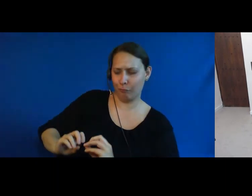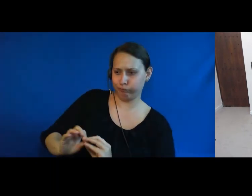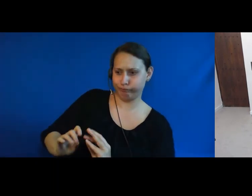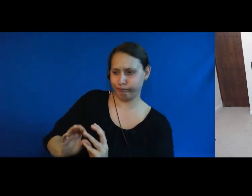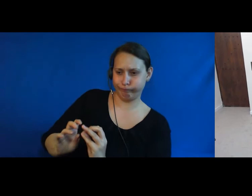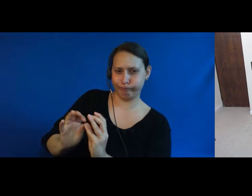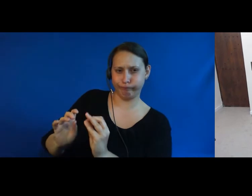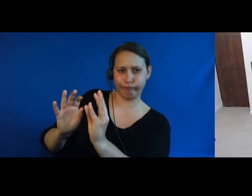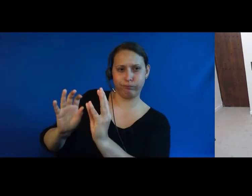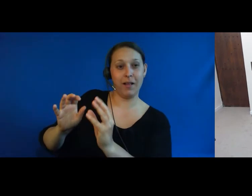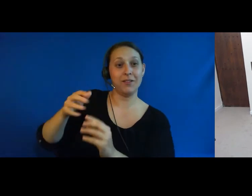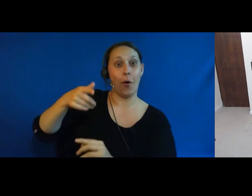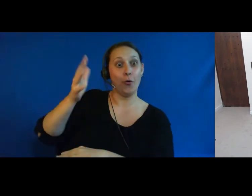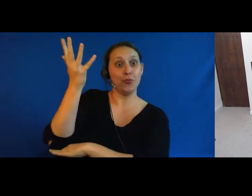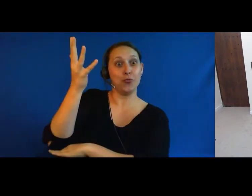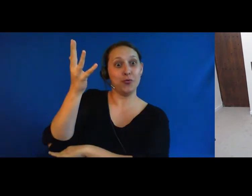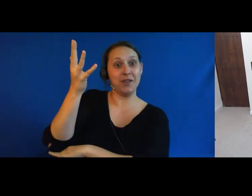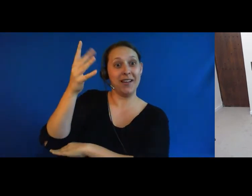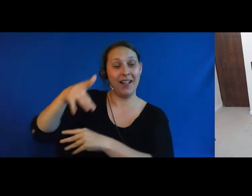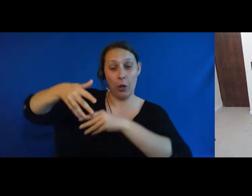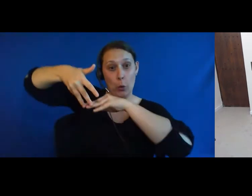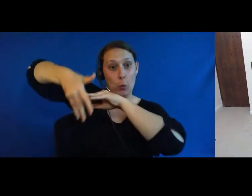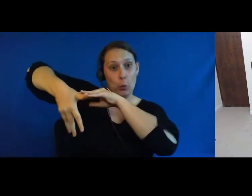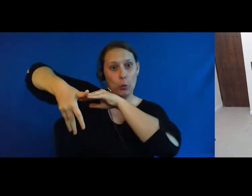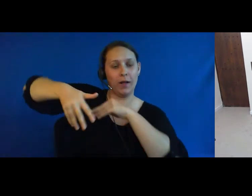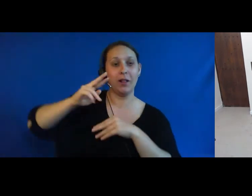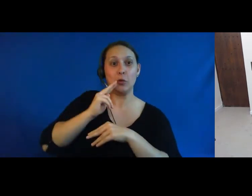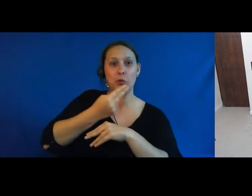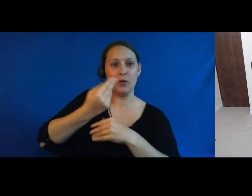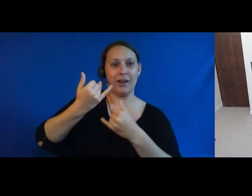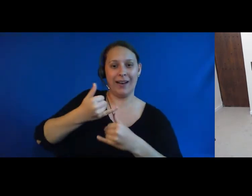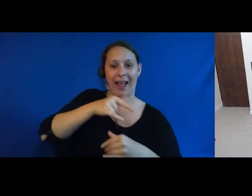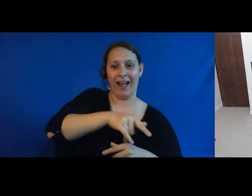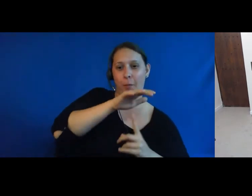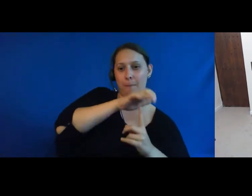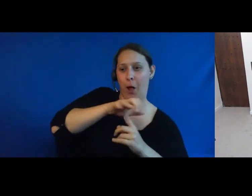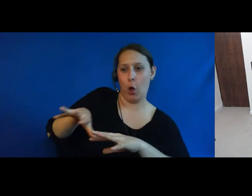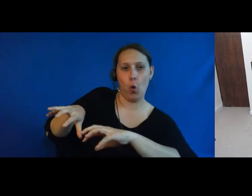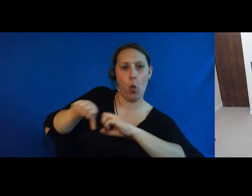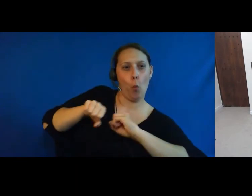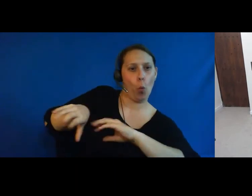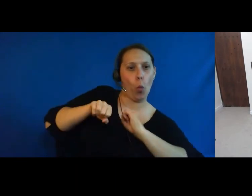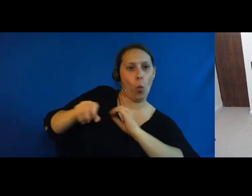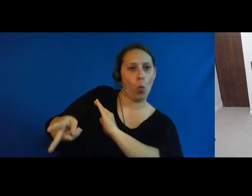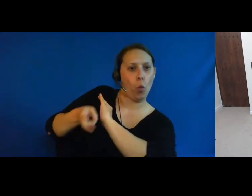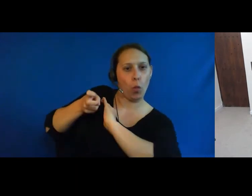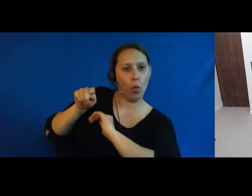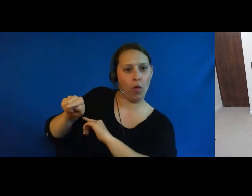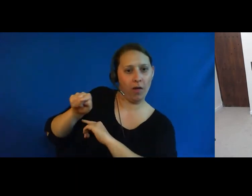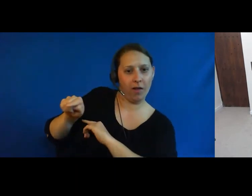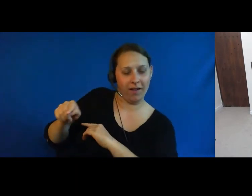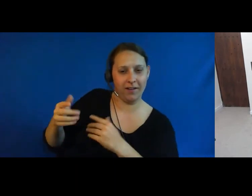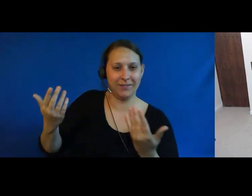roots and actually starting to kill the roots of the tree. And there's not much that you can do once that's